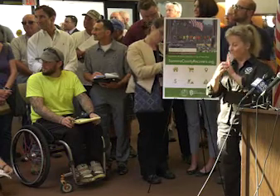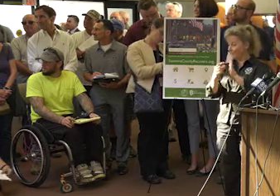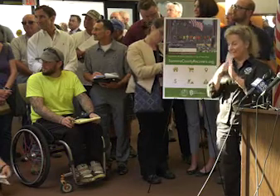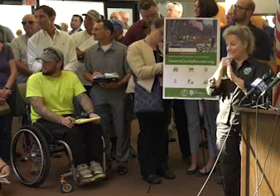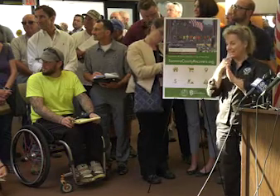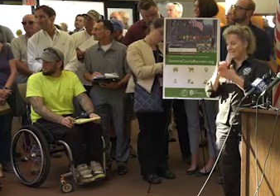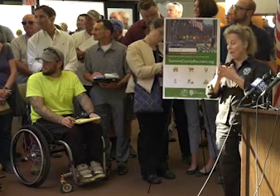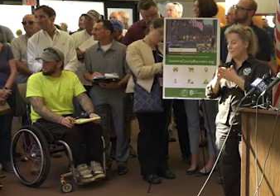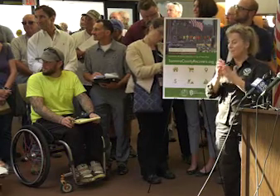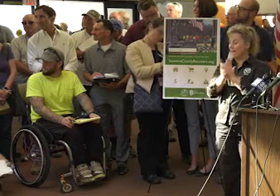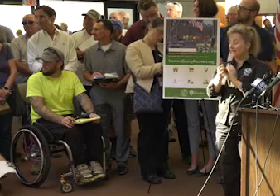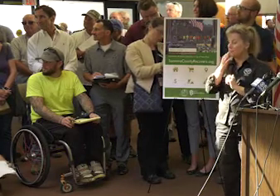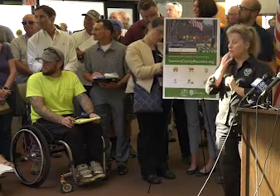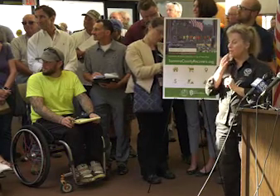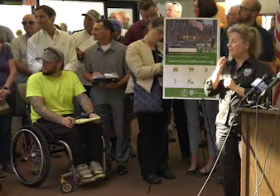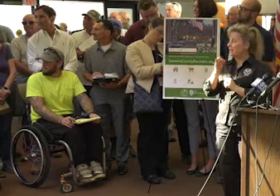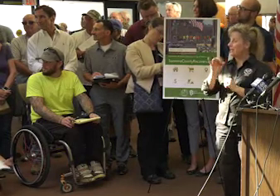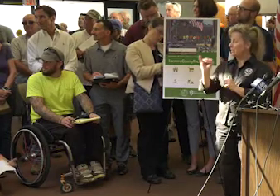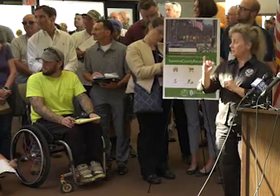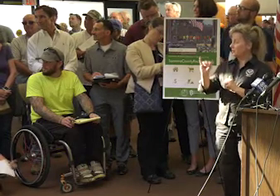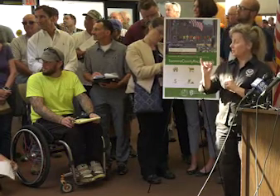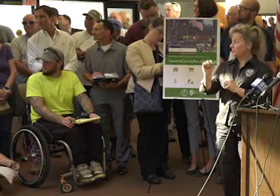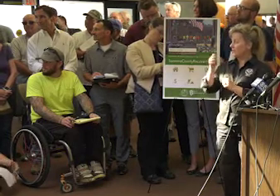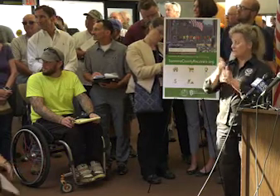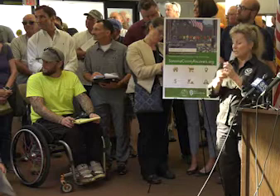the area of insurance, and